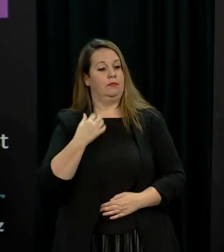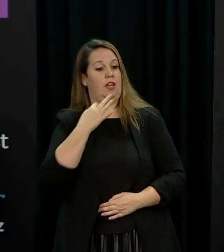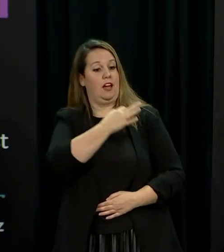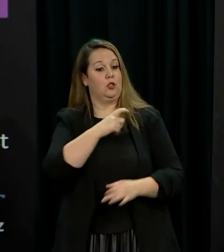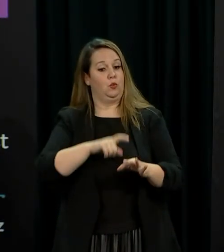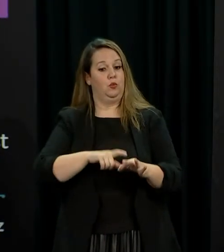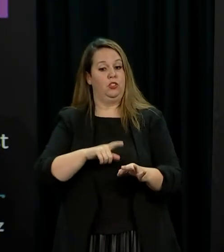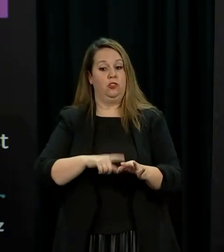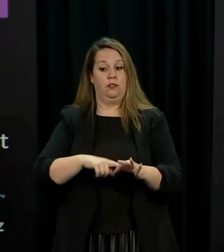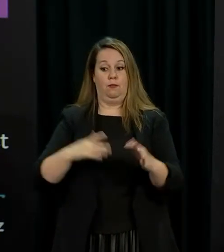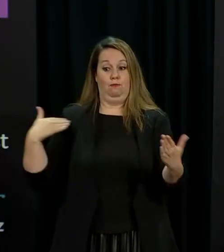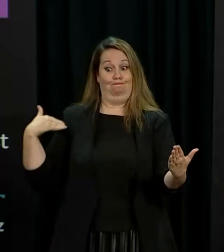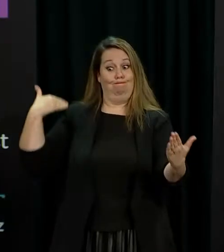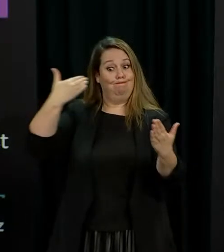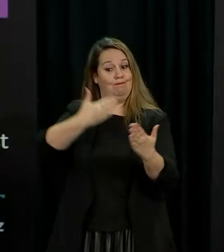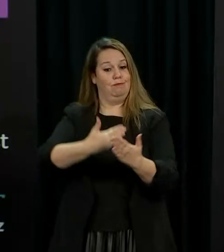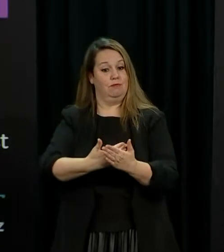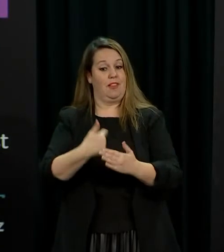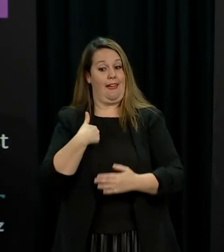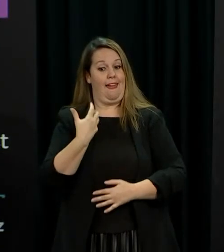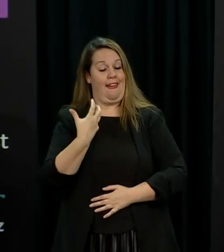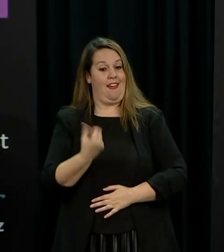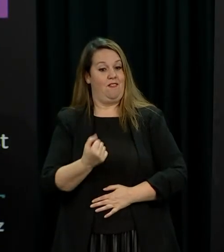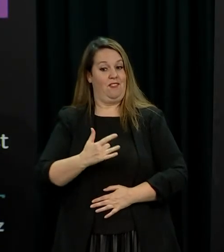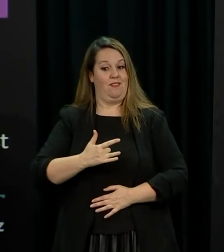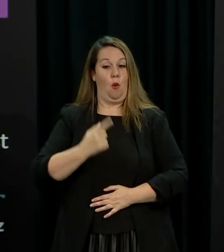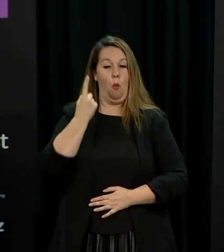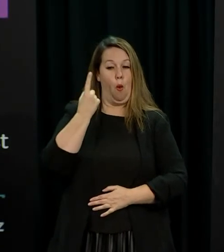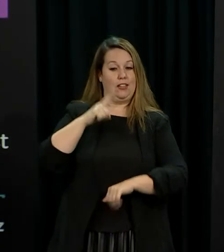you? Oh, well,